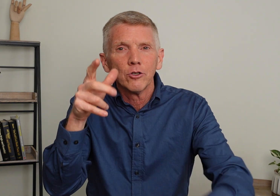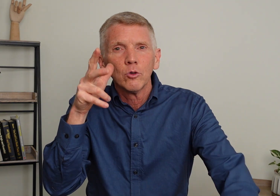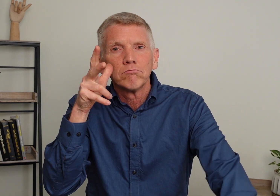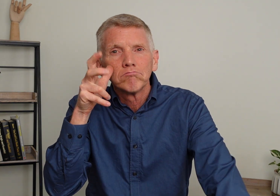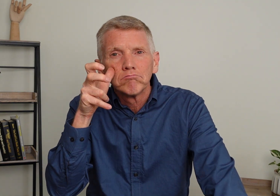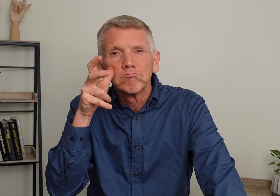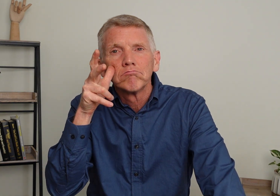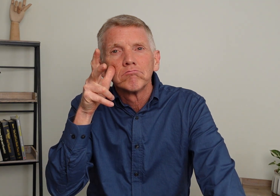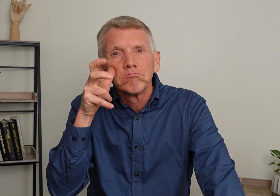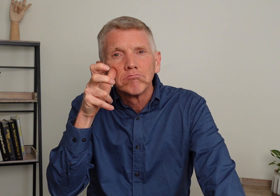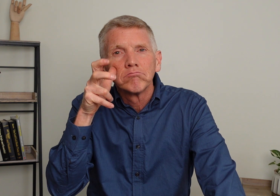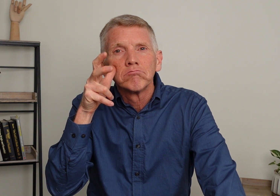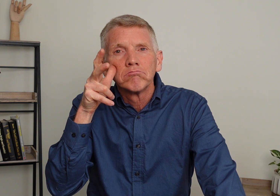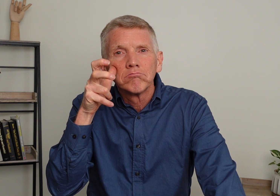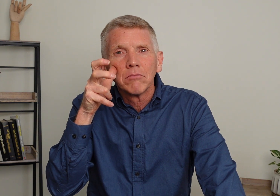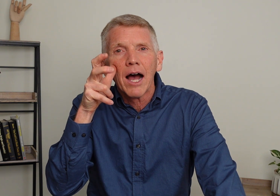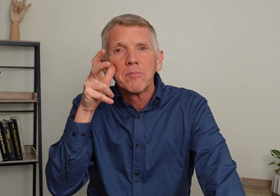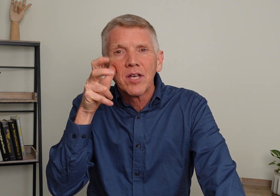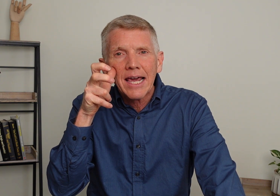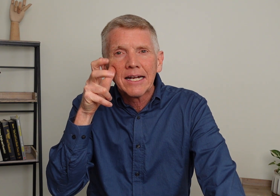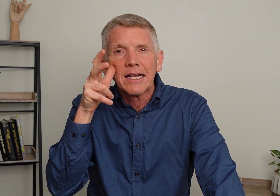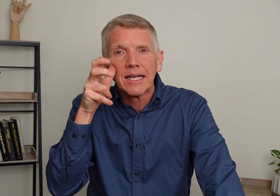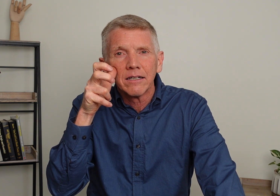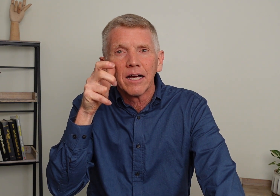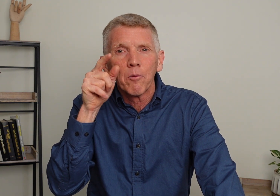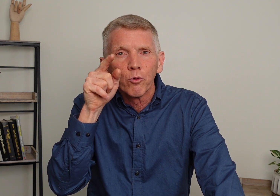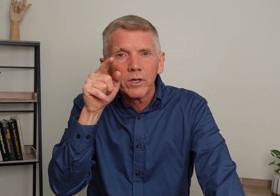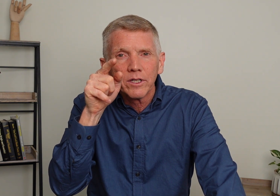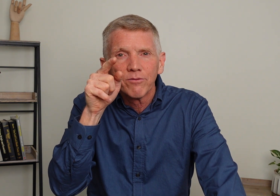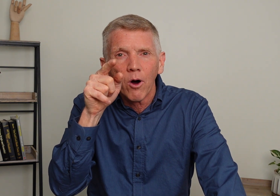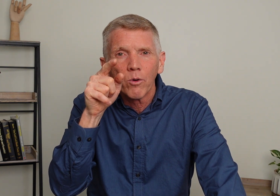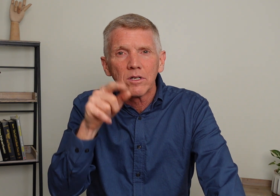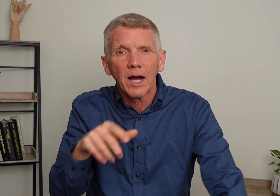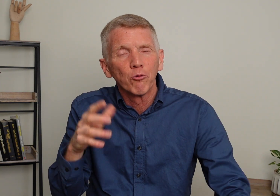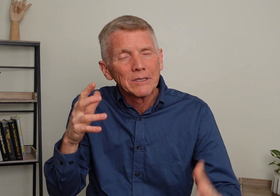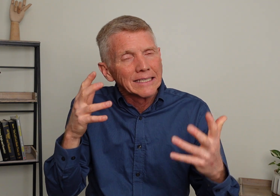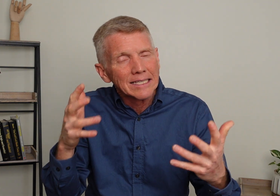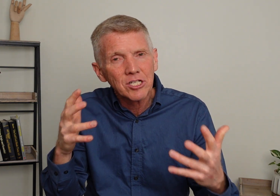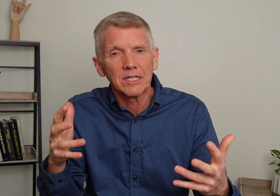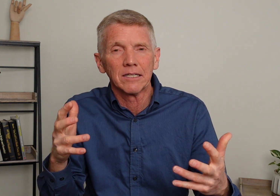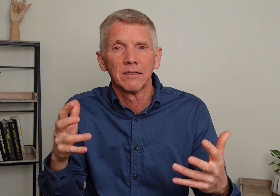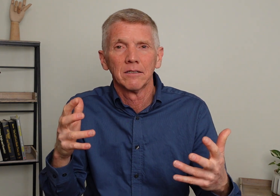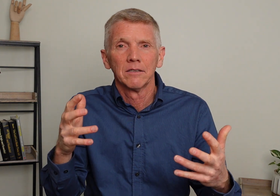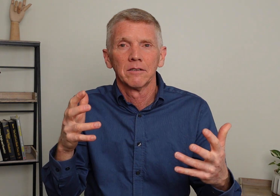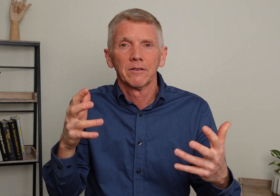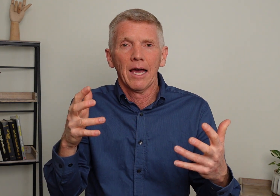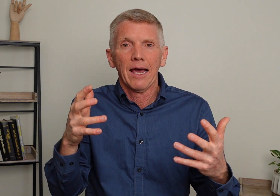and I'm taking it in, I'm really focused, I'm really listening, okay?